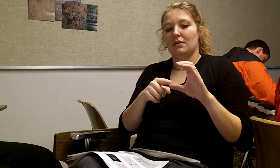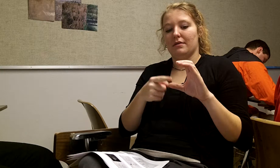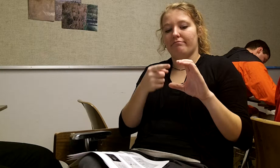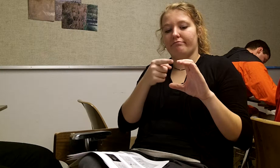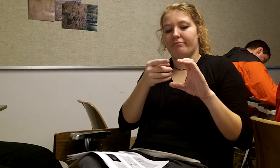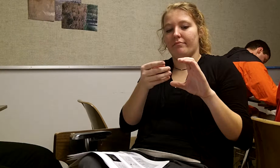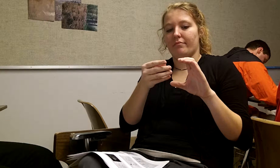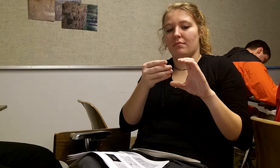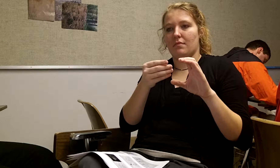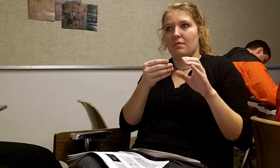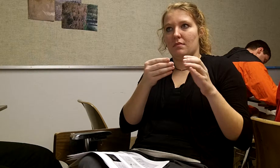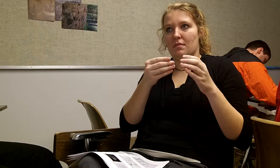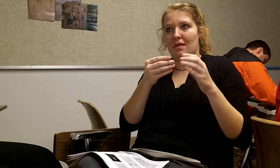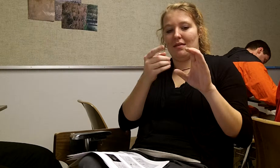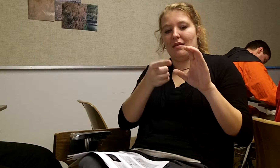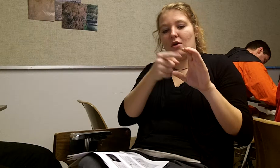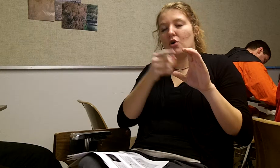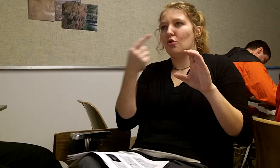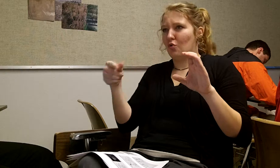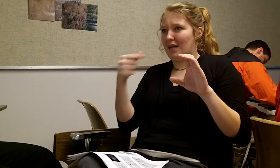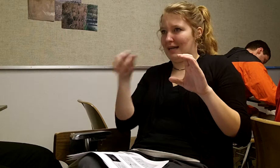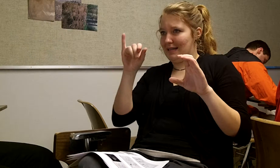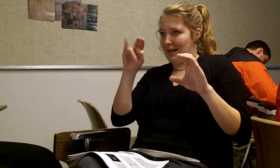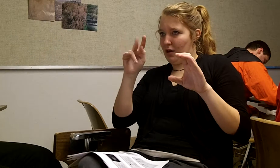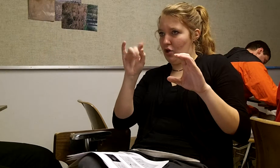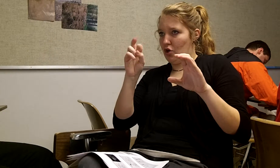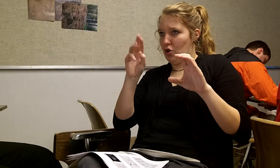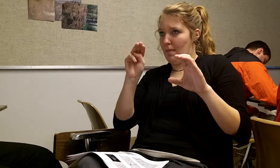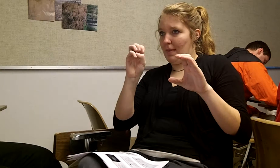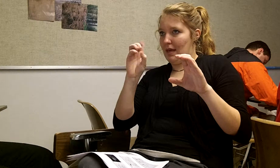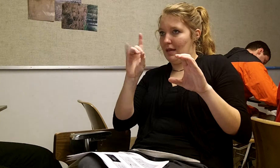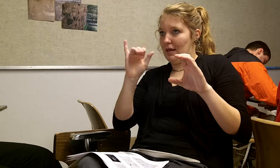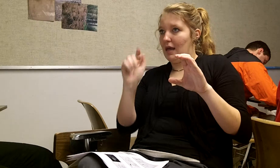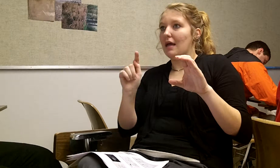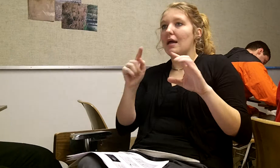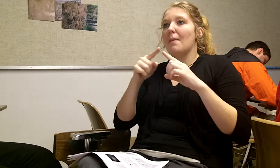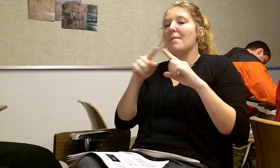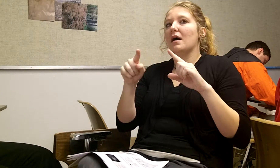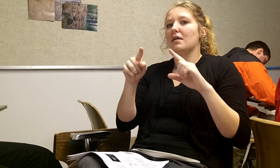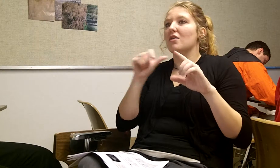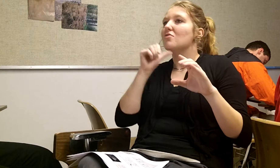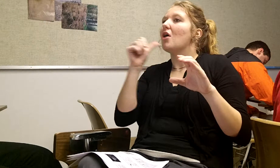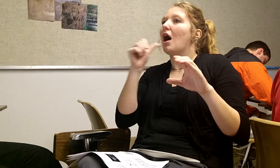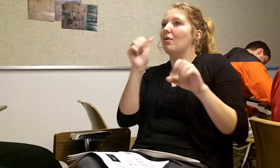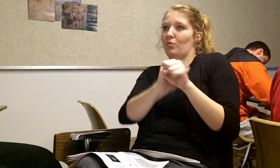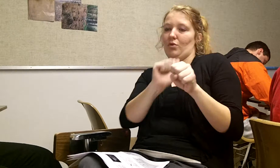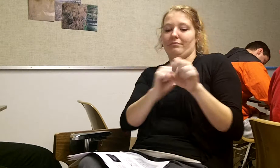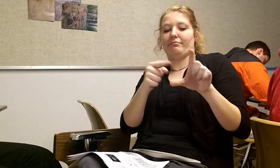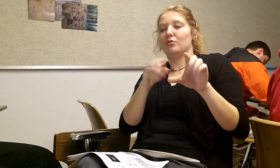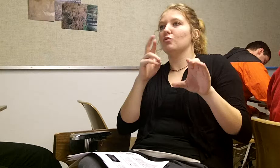intermediately polymerized ones are in green, and then there's a pool of unpolymerized actin that's in red. So it's all actin. This is in different colors, which I think is